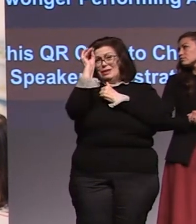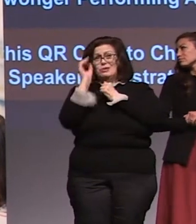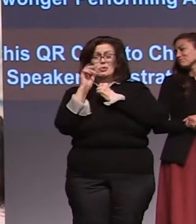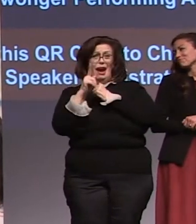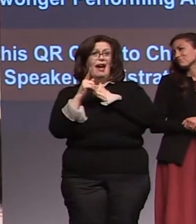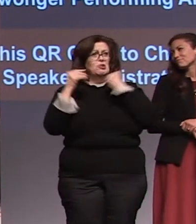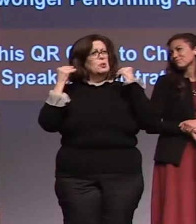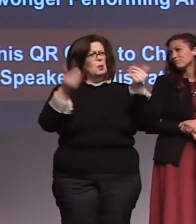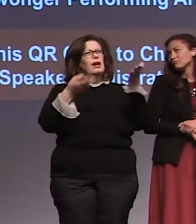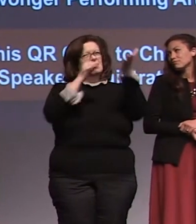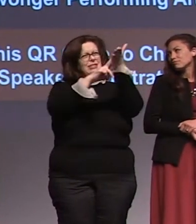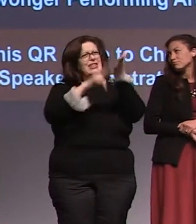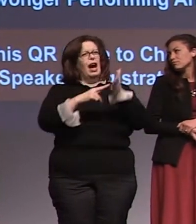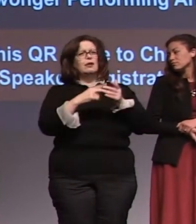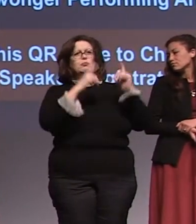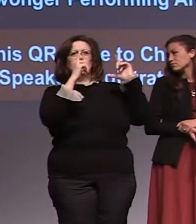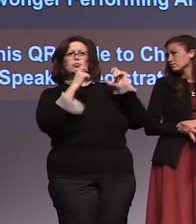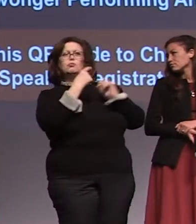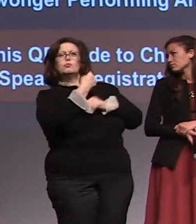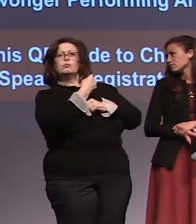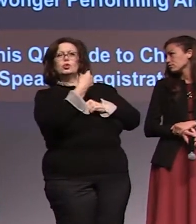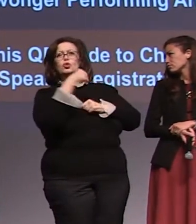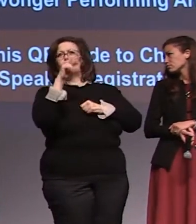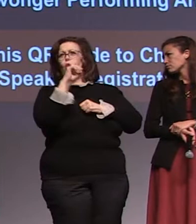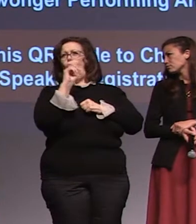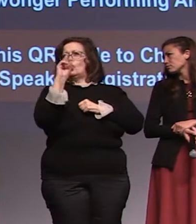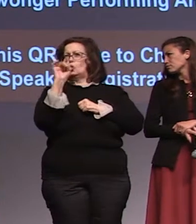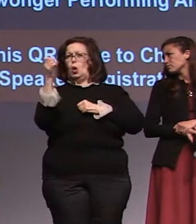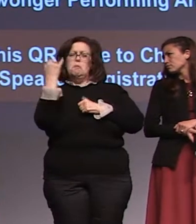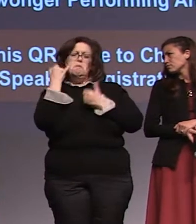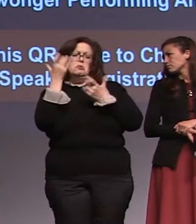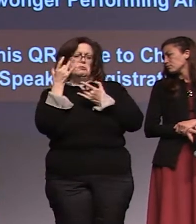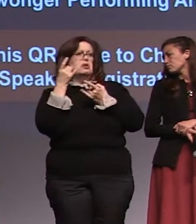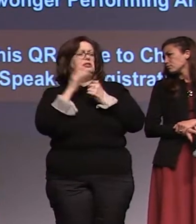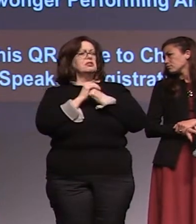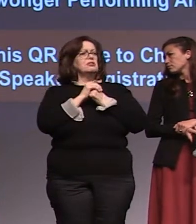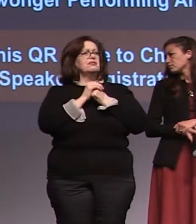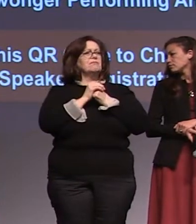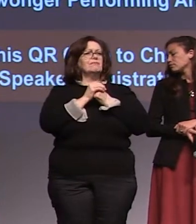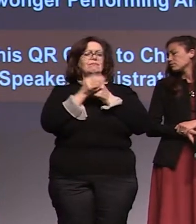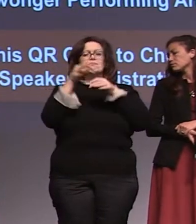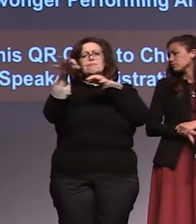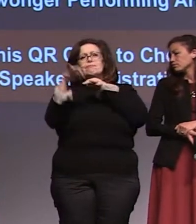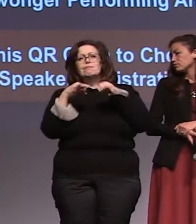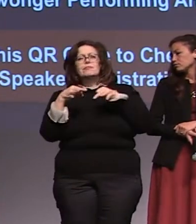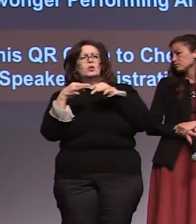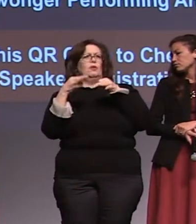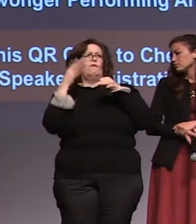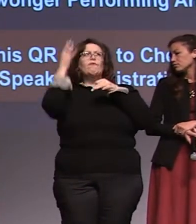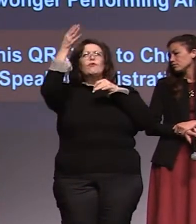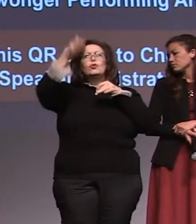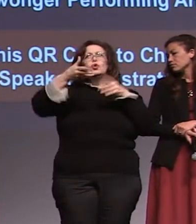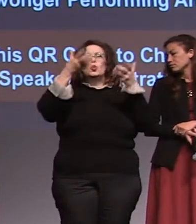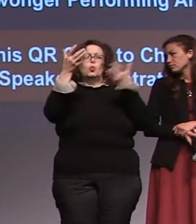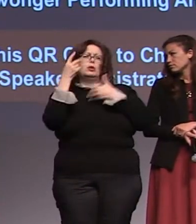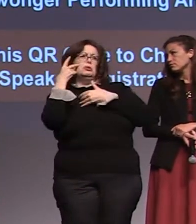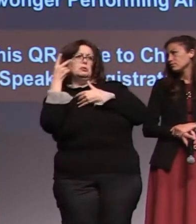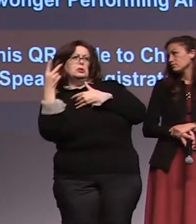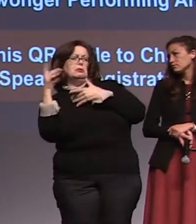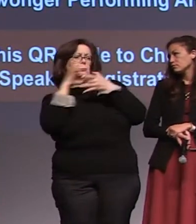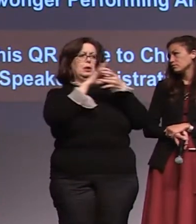and sign up. If you would like to talk for just a couple of minutes later this evening to tell us about what you would like to see in the future as it relates to